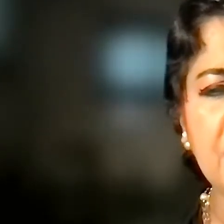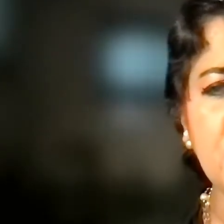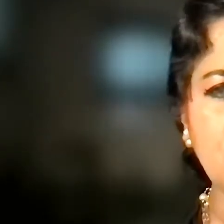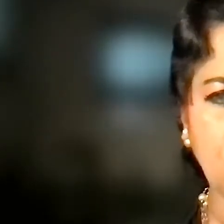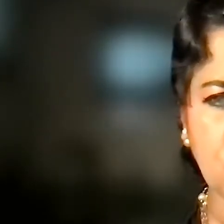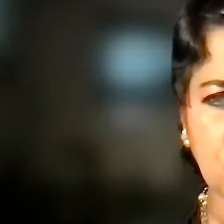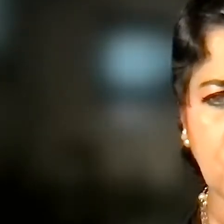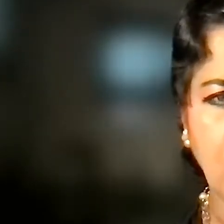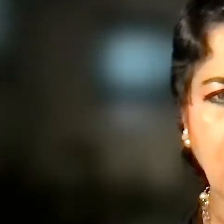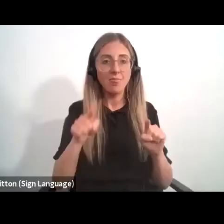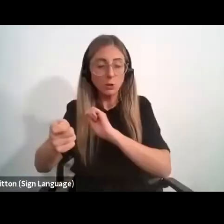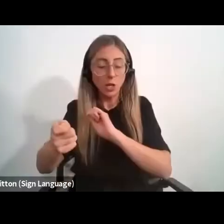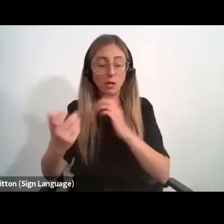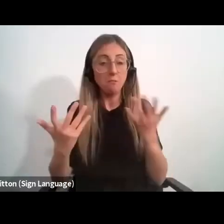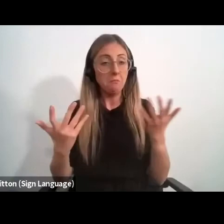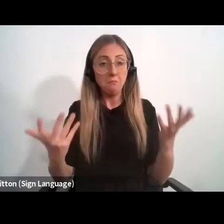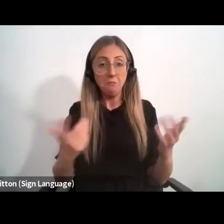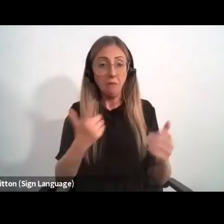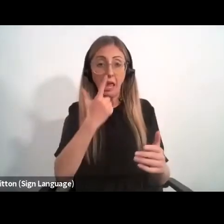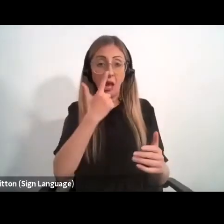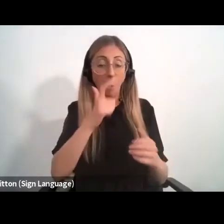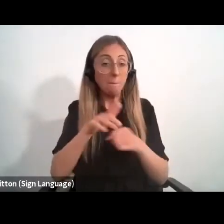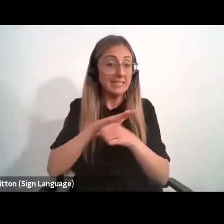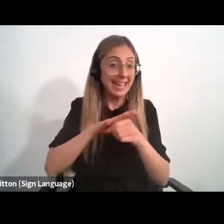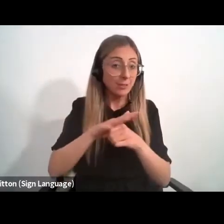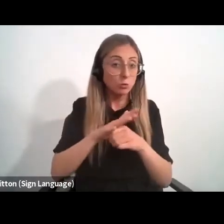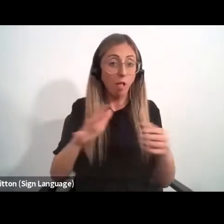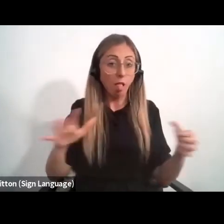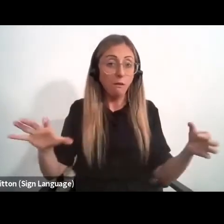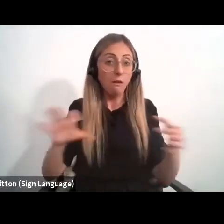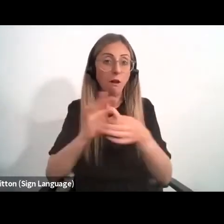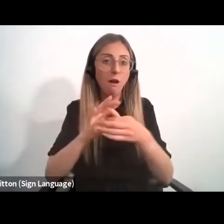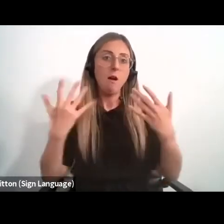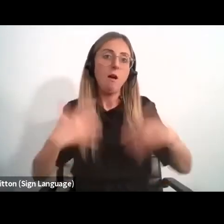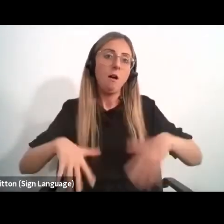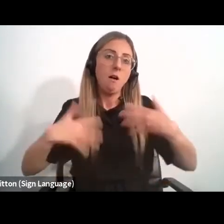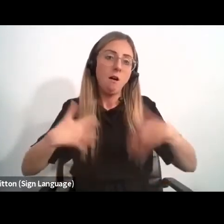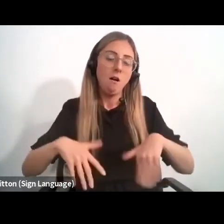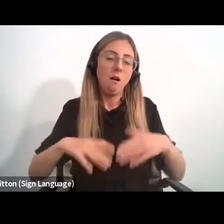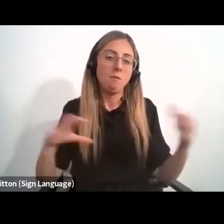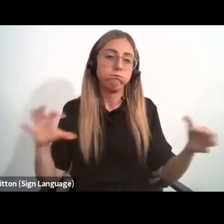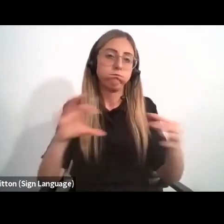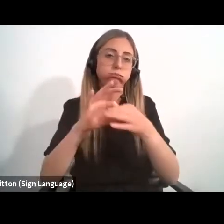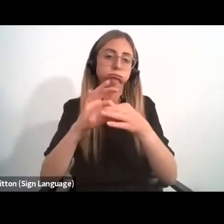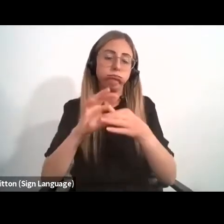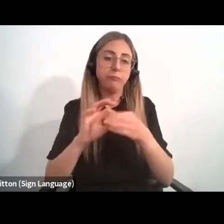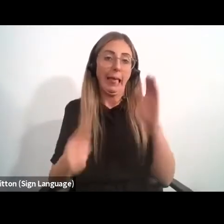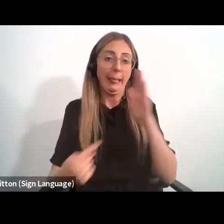whether at the structural or sectoral level, is overwhelming. The key